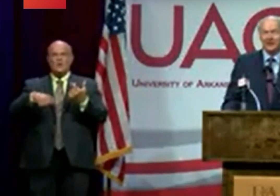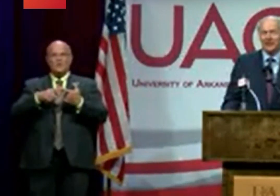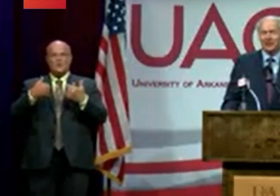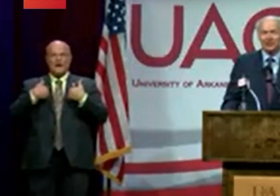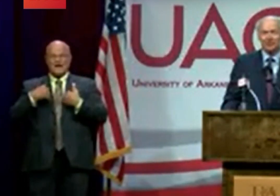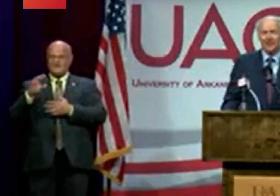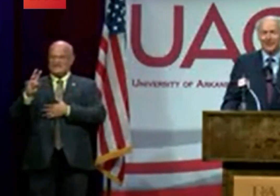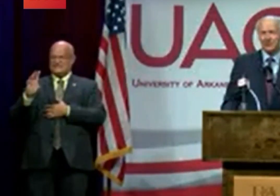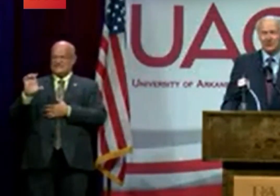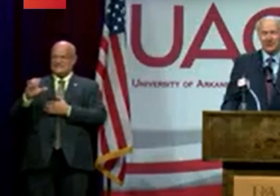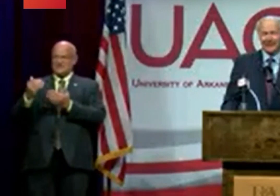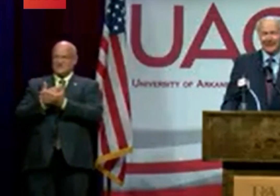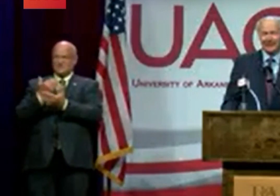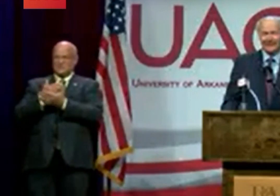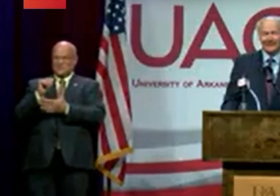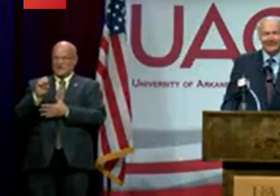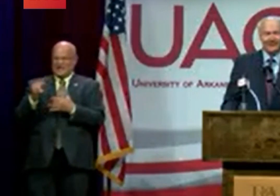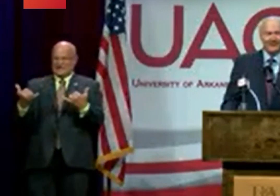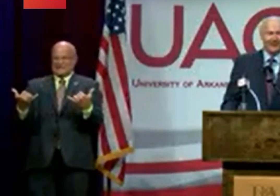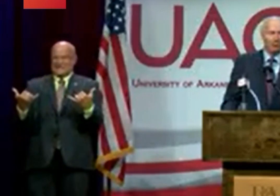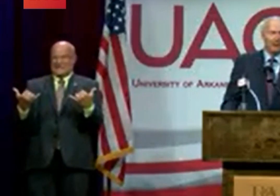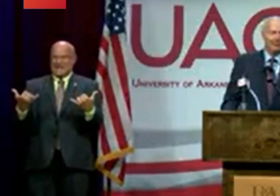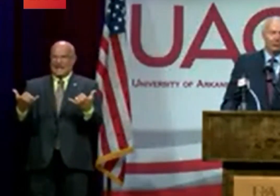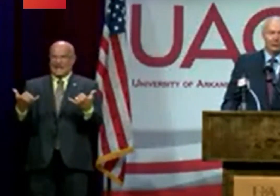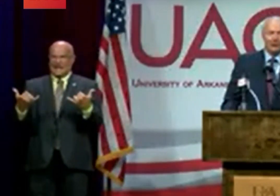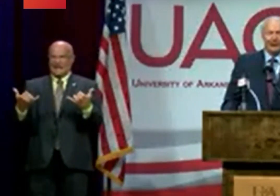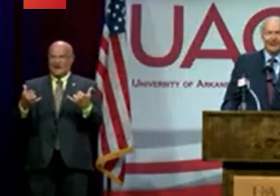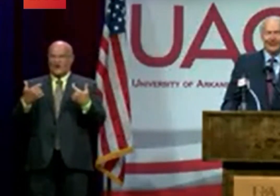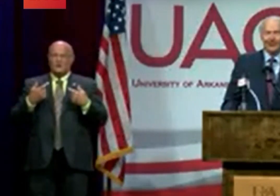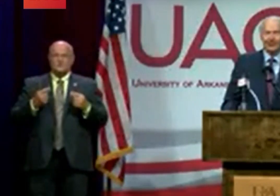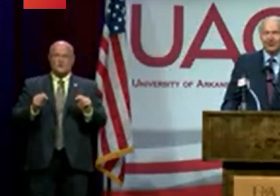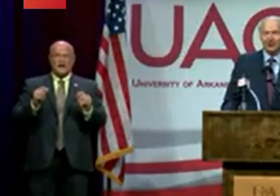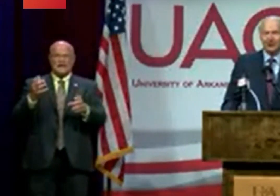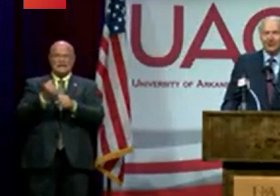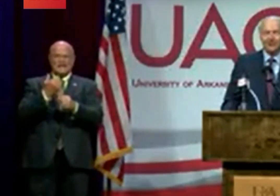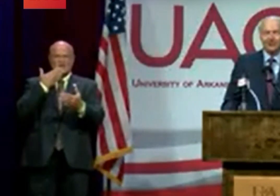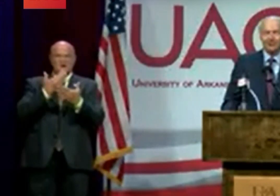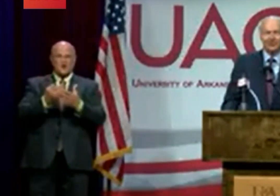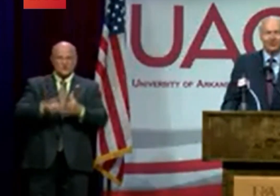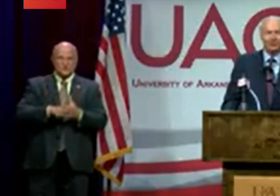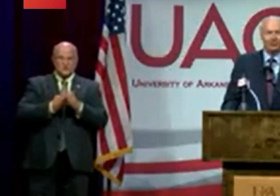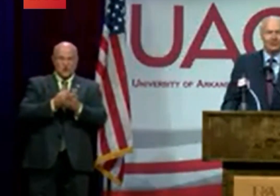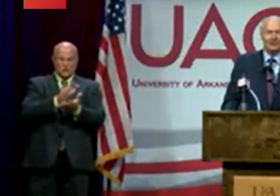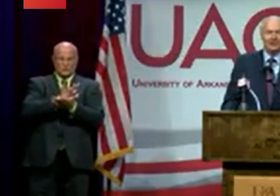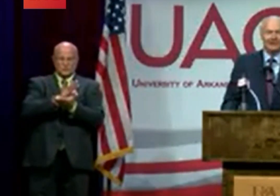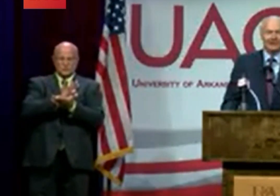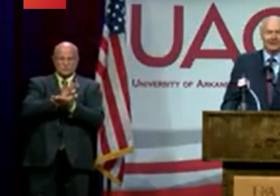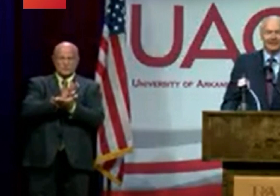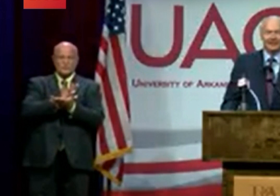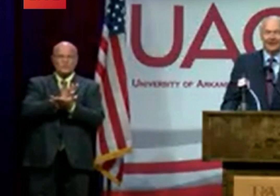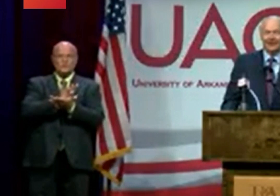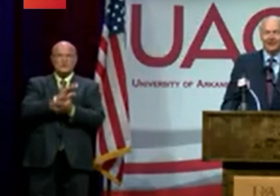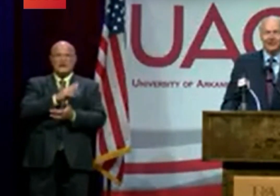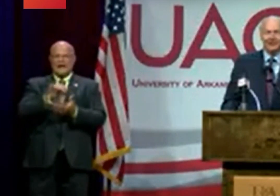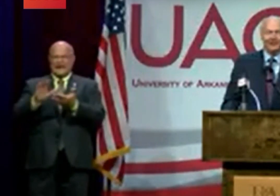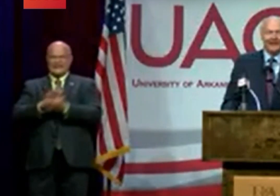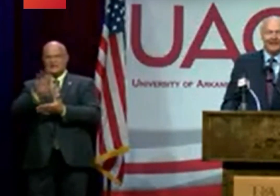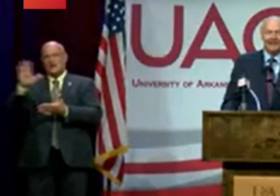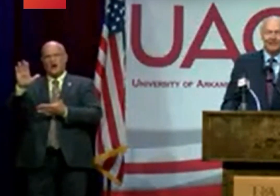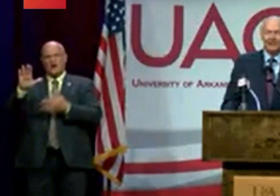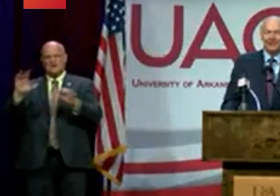having 600 new cases today, whenever we're trying to get a good start to school and